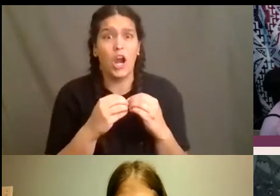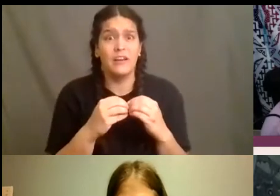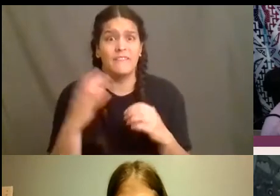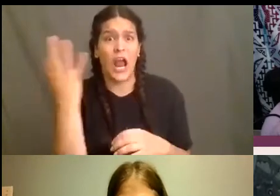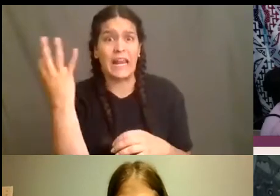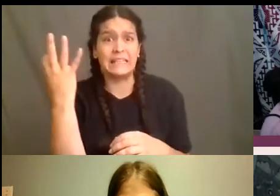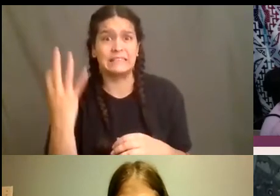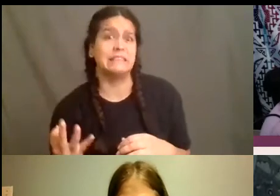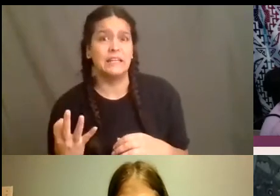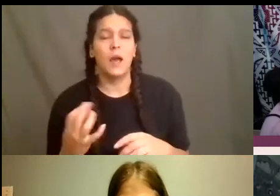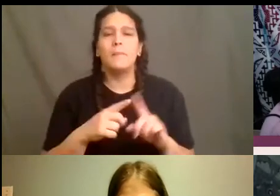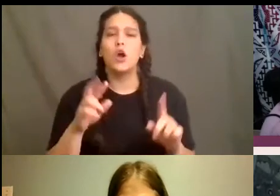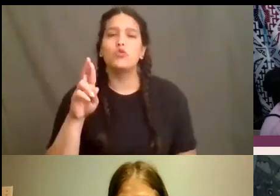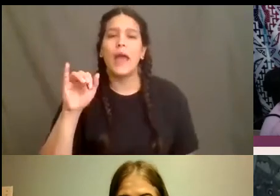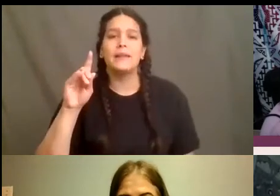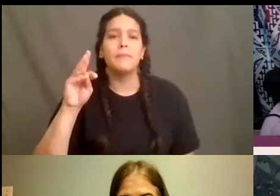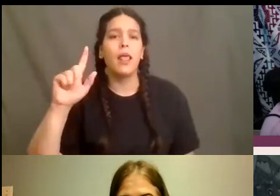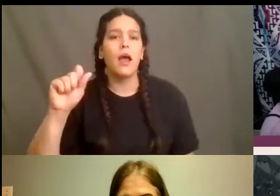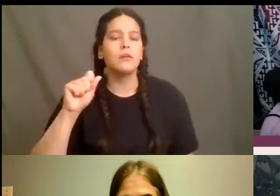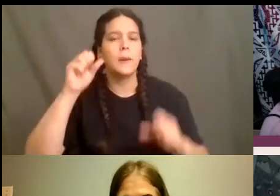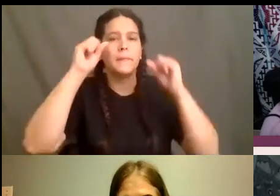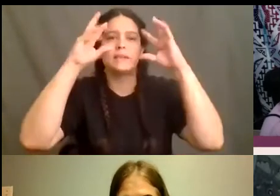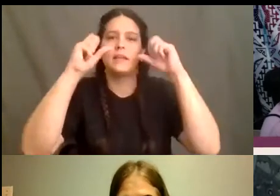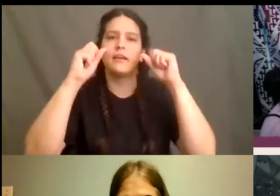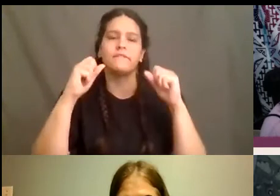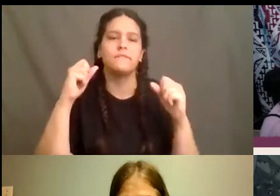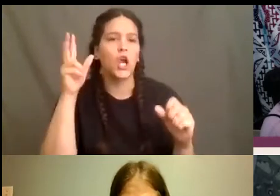lovely to hear your beautiful voice, and thank you.